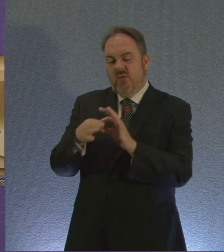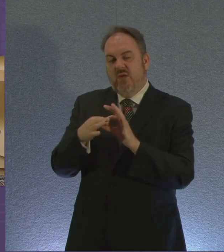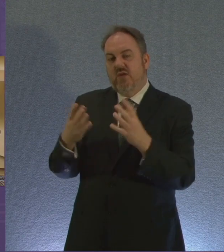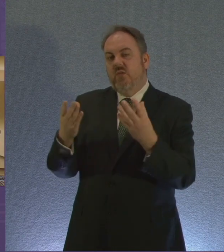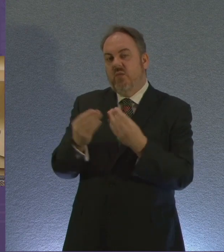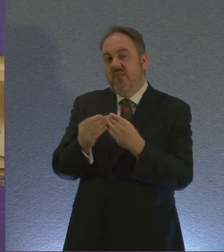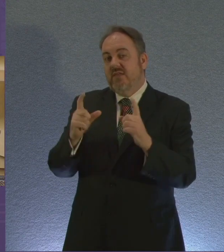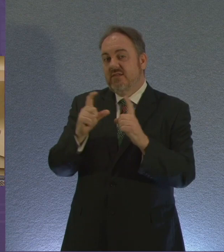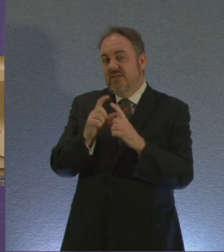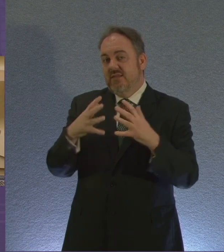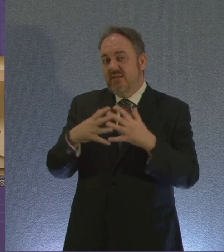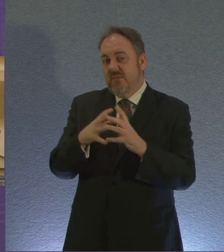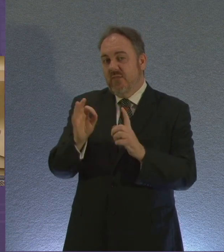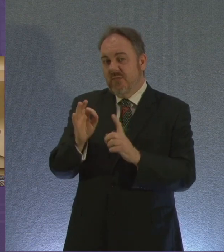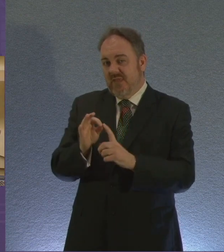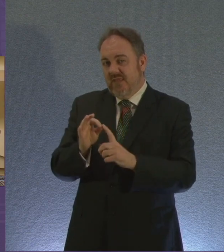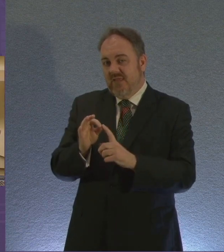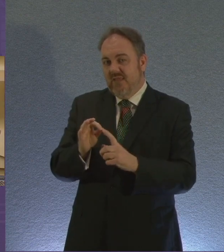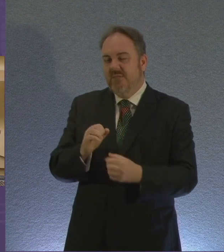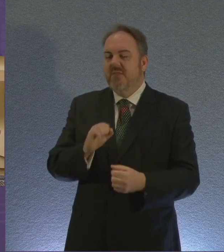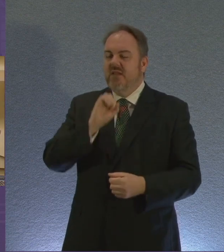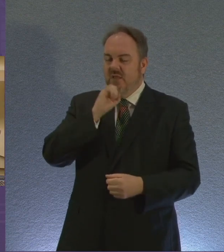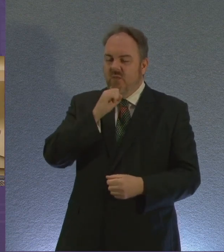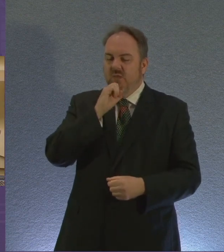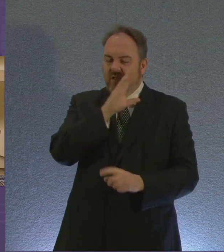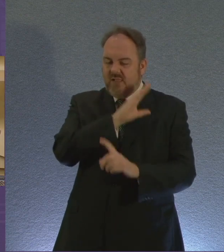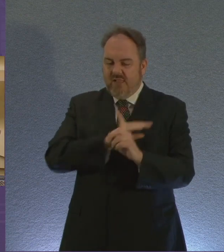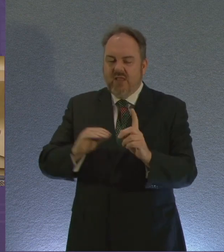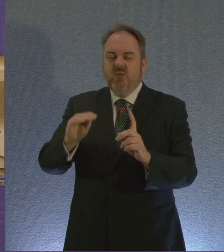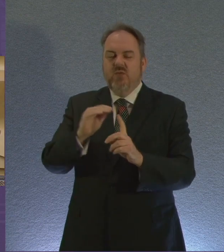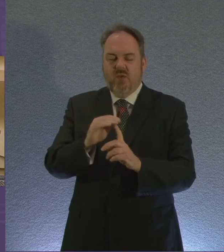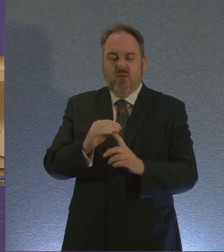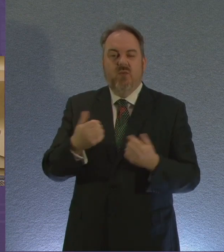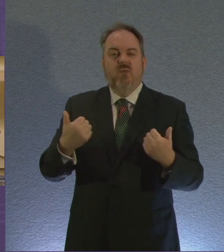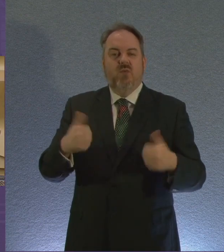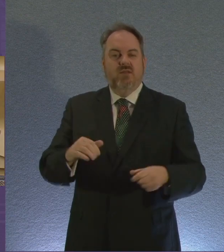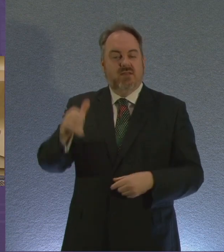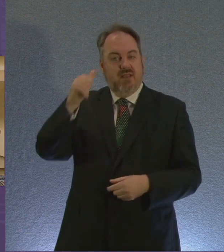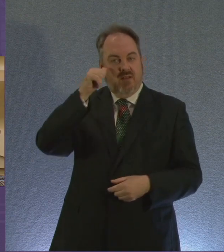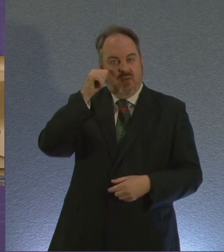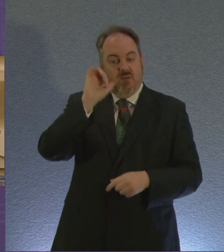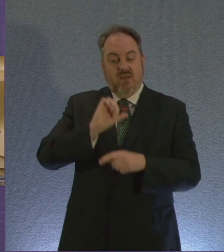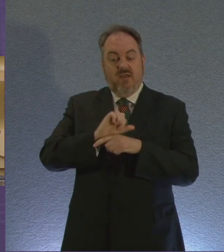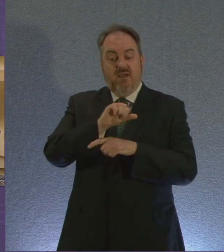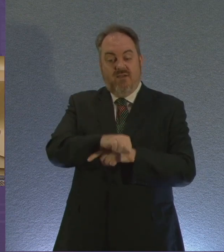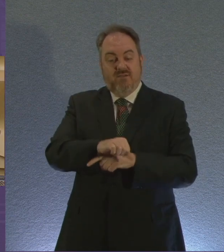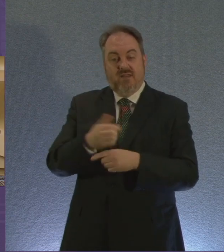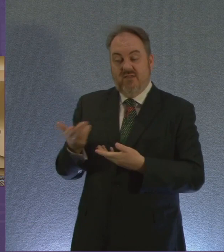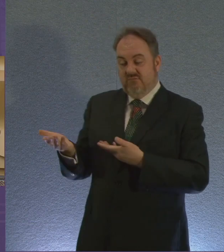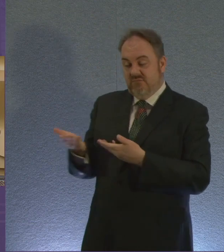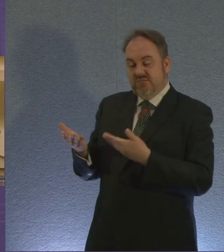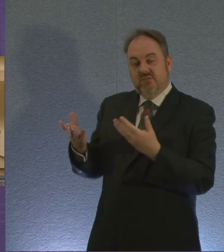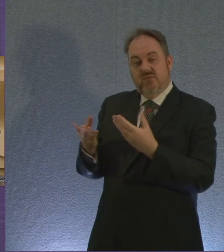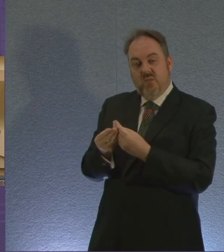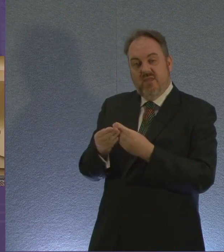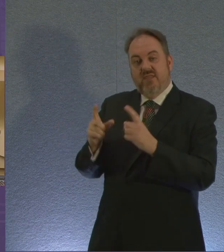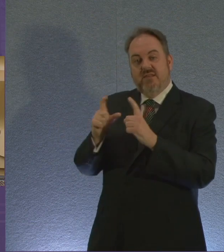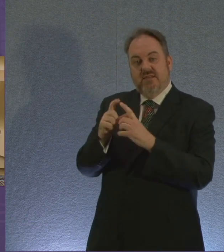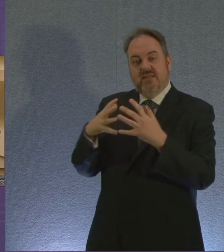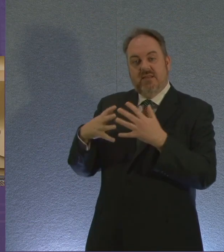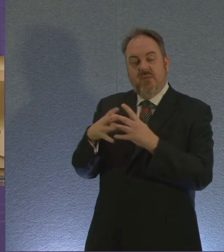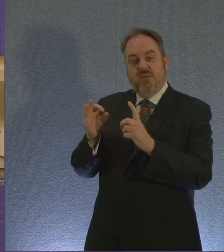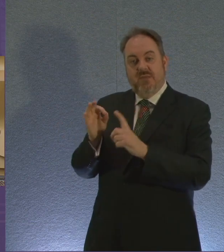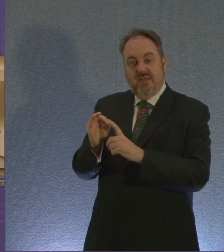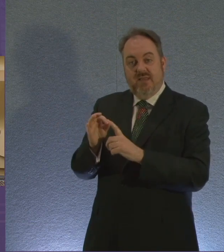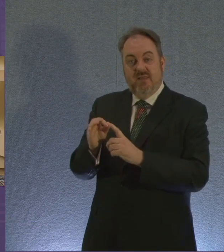will endeavour to keep the Parliament updated with that discussion with the DWP as it progresses. But again, I